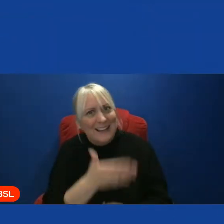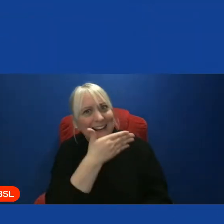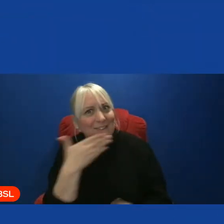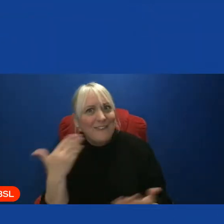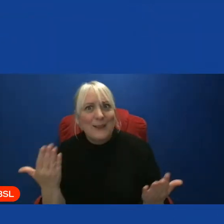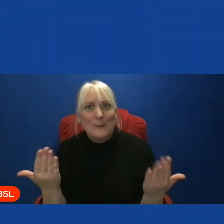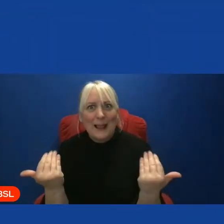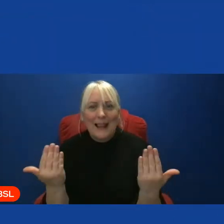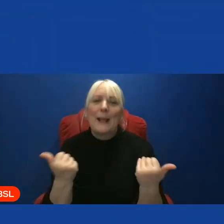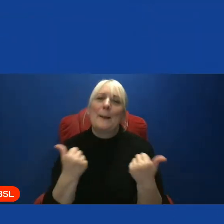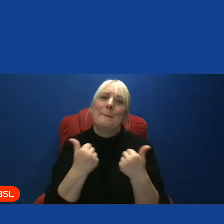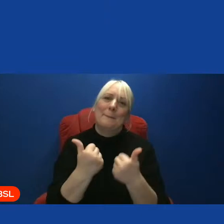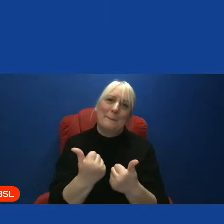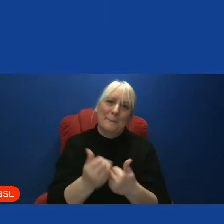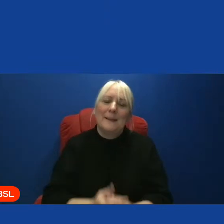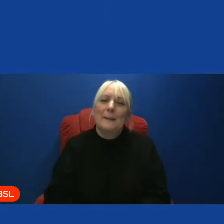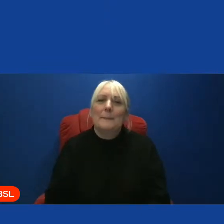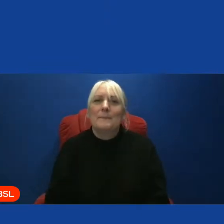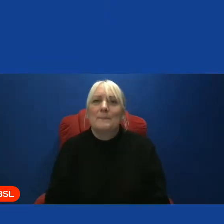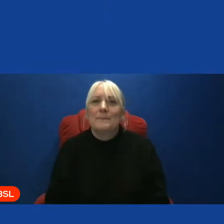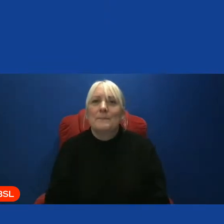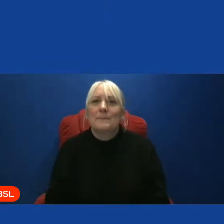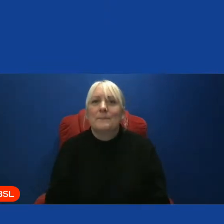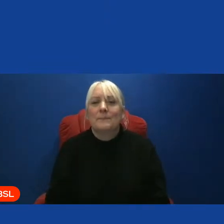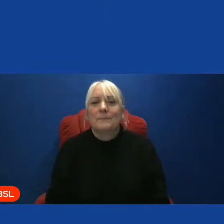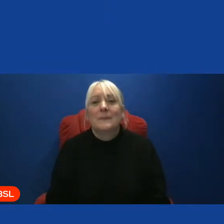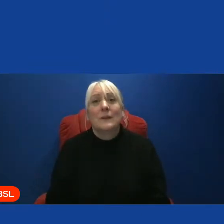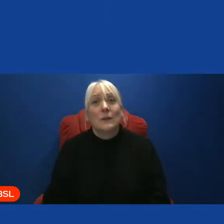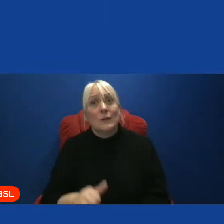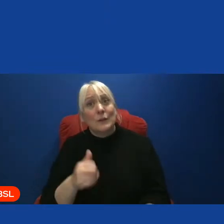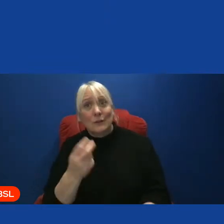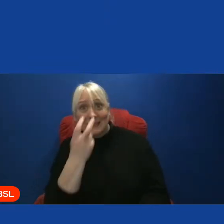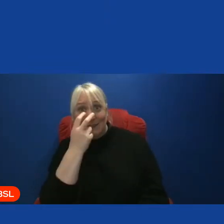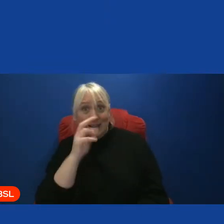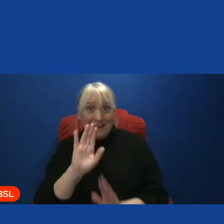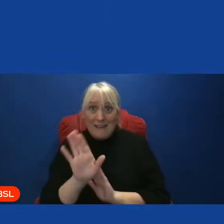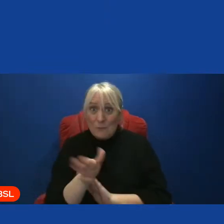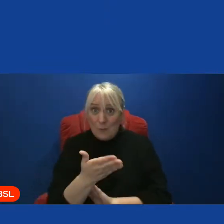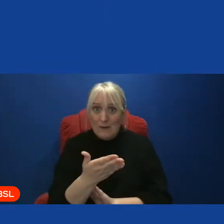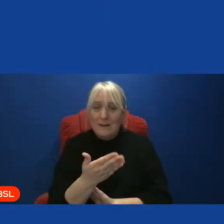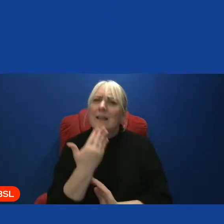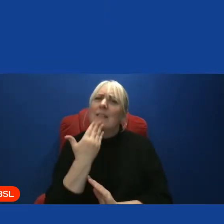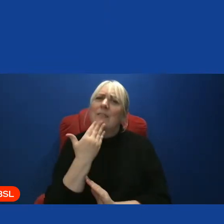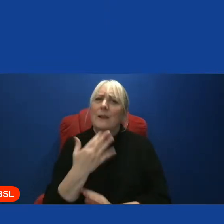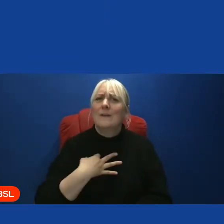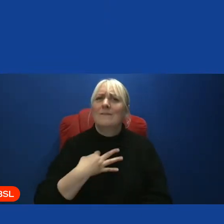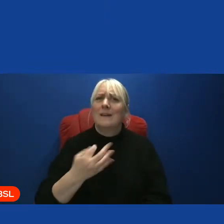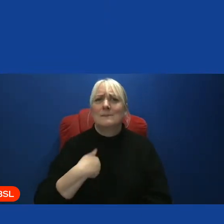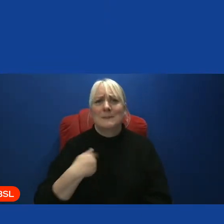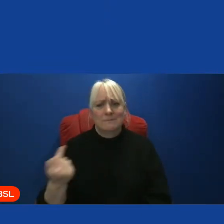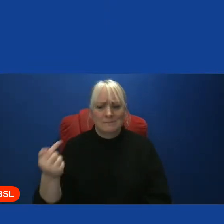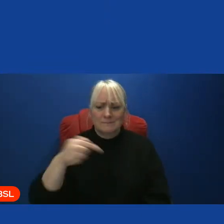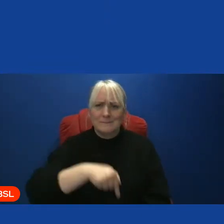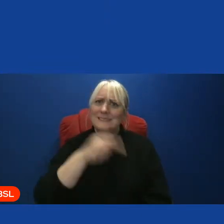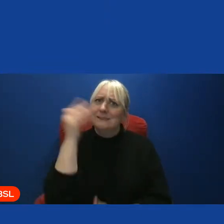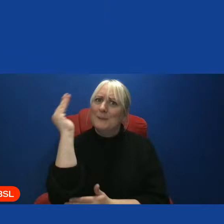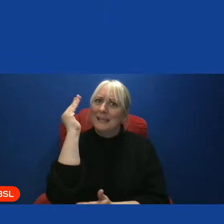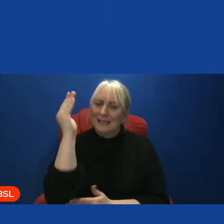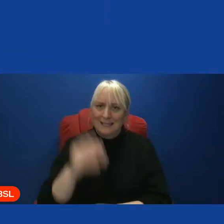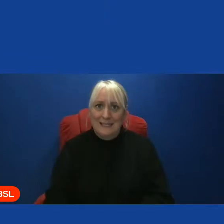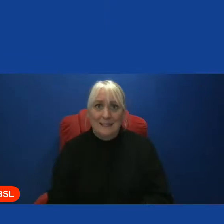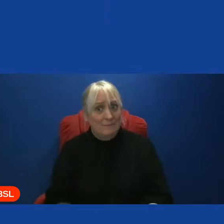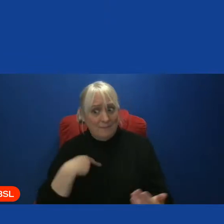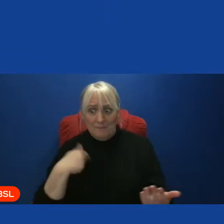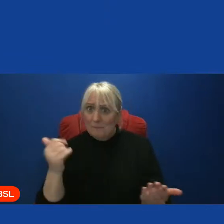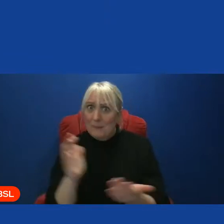welcome, Mart, and good evening to everybody. And I'd like to say thanks for inviting me to speak tonight. And I'm really pleased to be